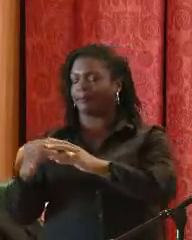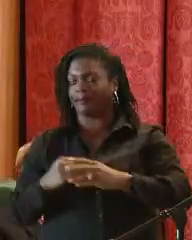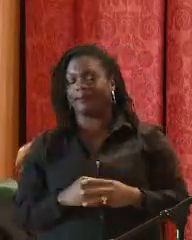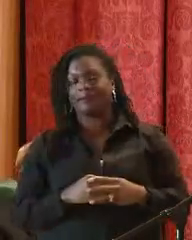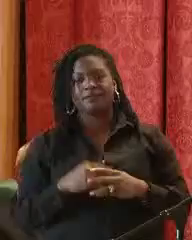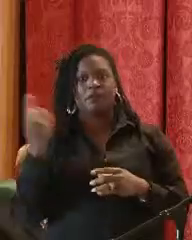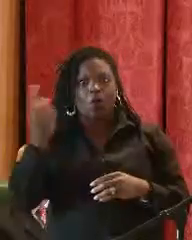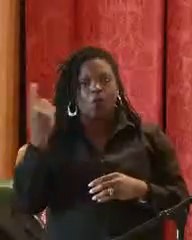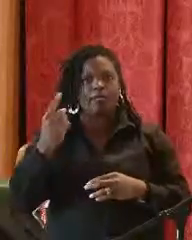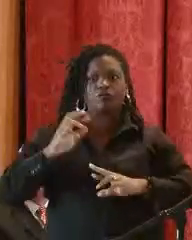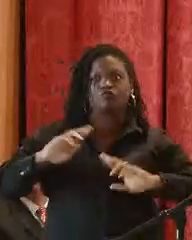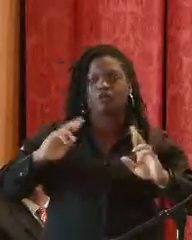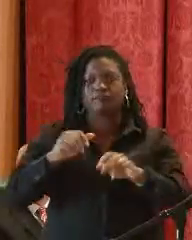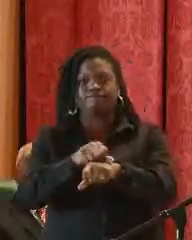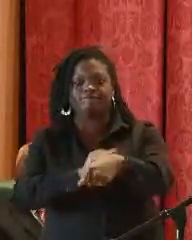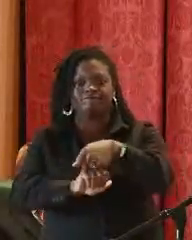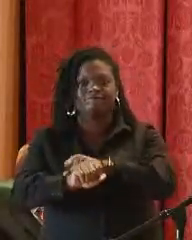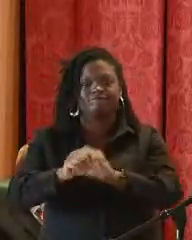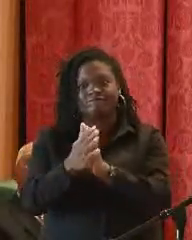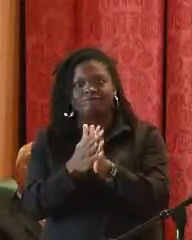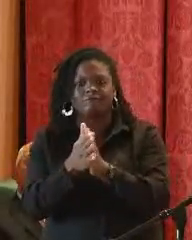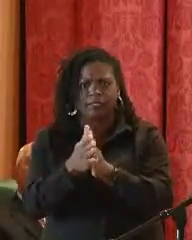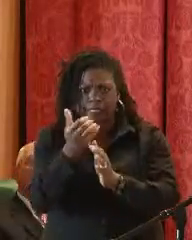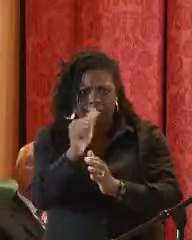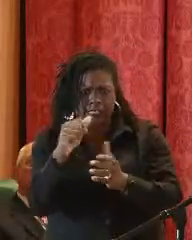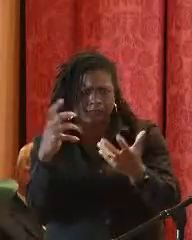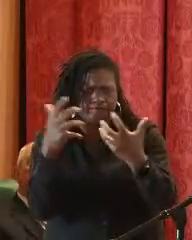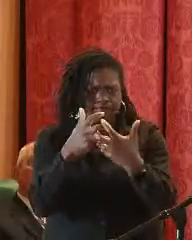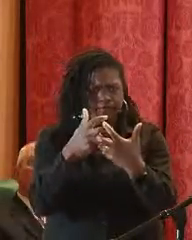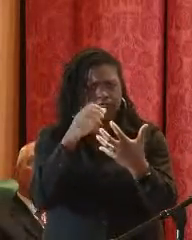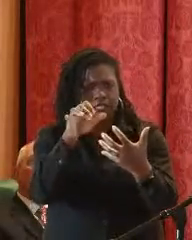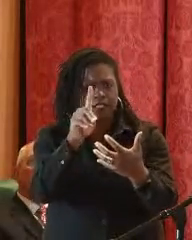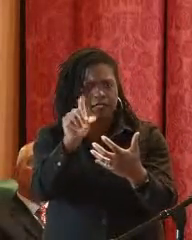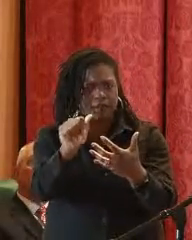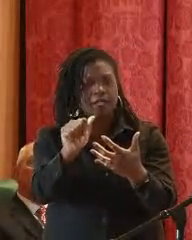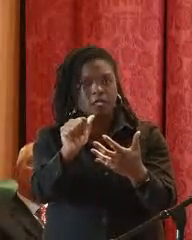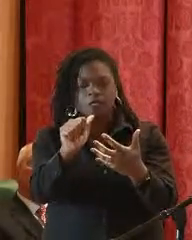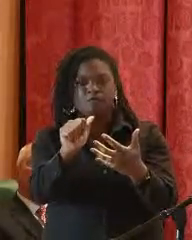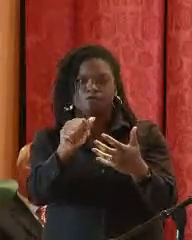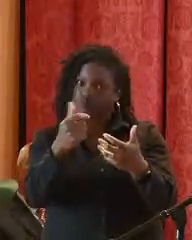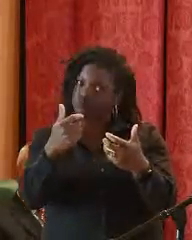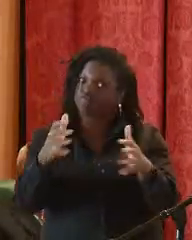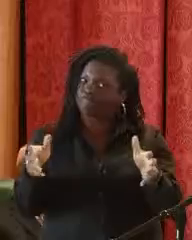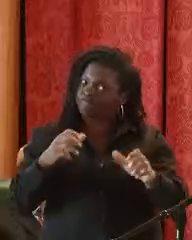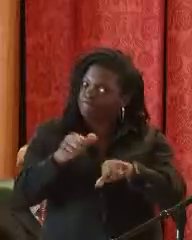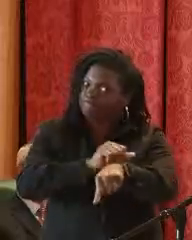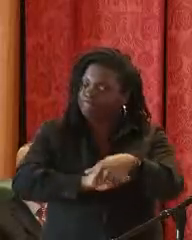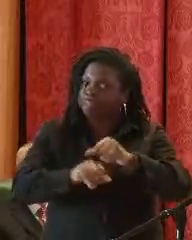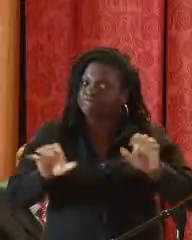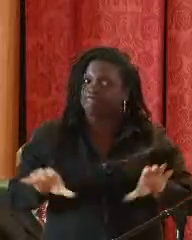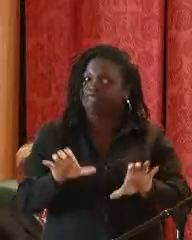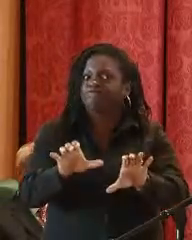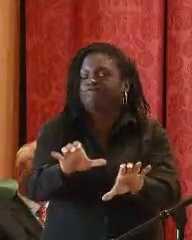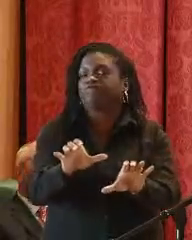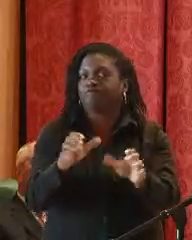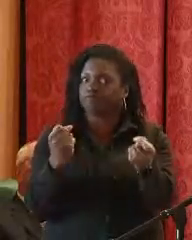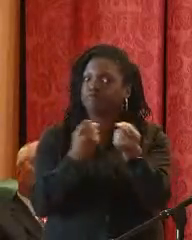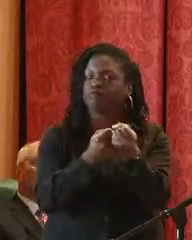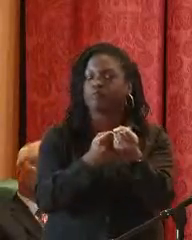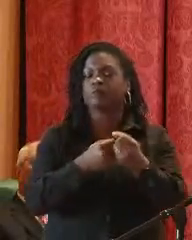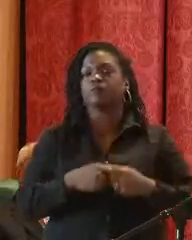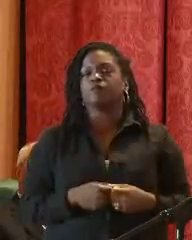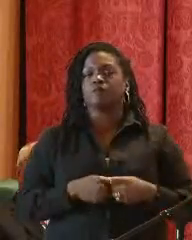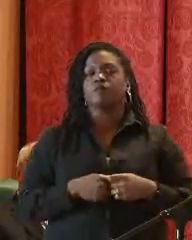out regarding disability issues. Not only is he responsive, Representative Lyons